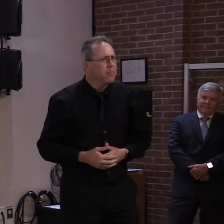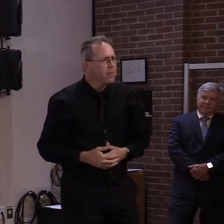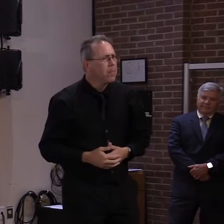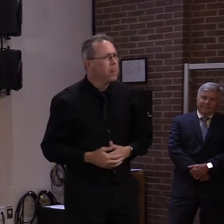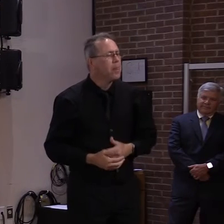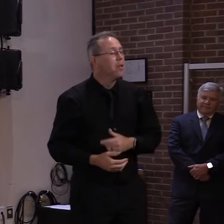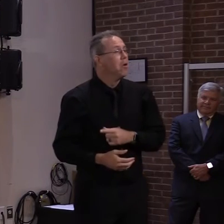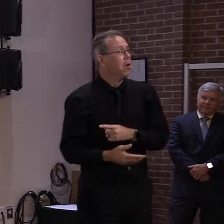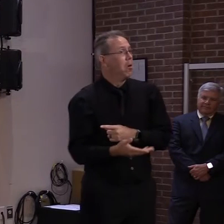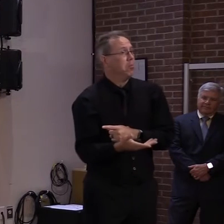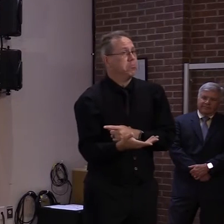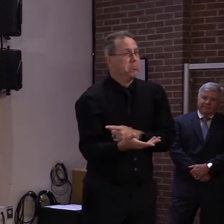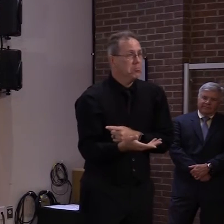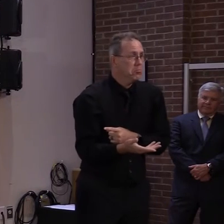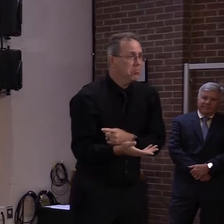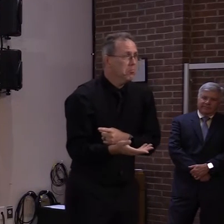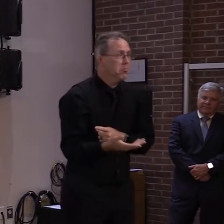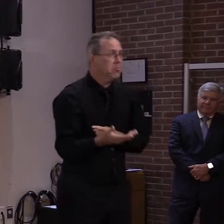get that.